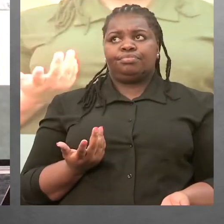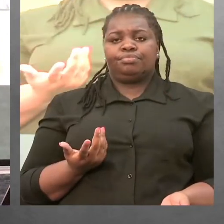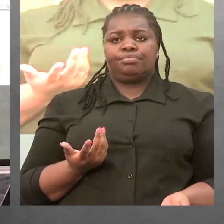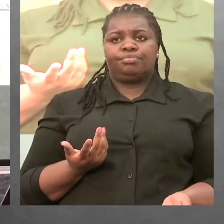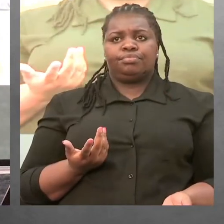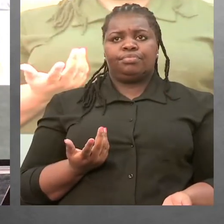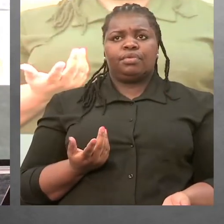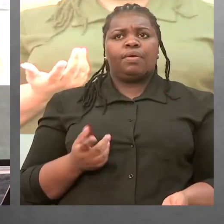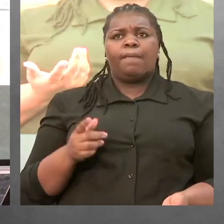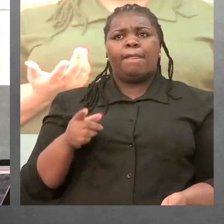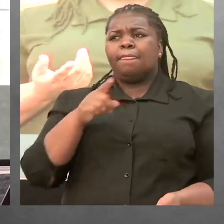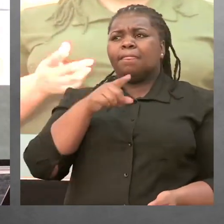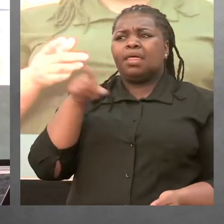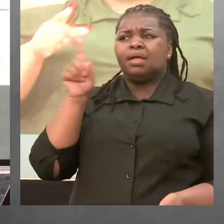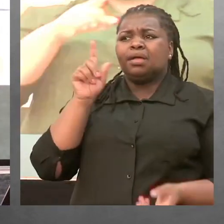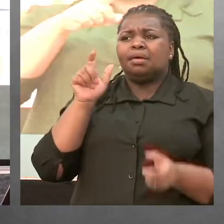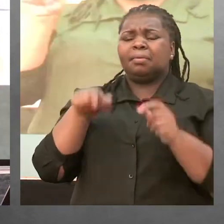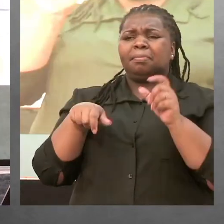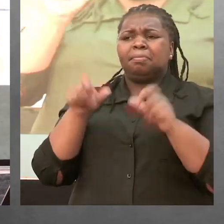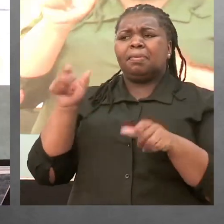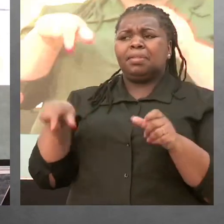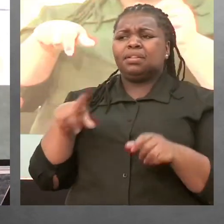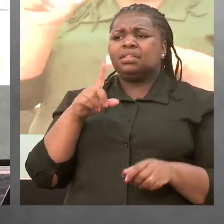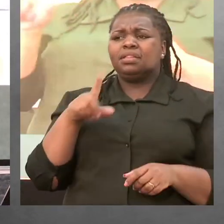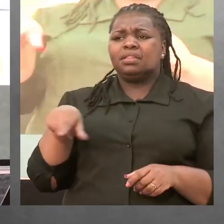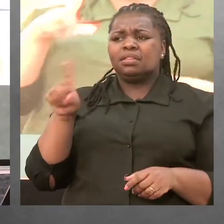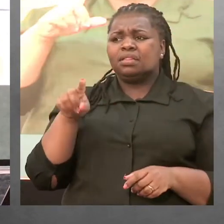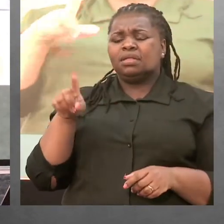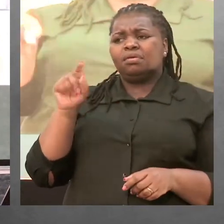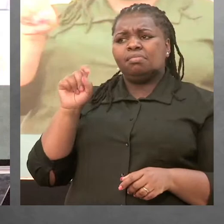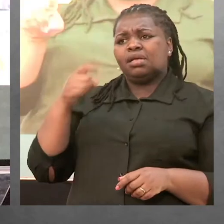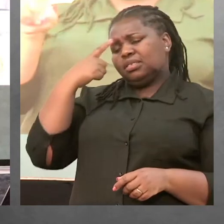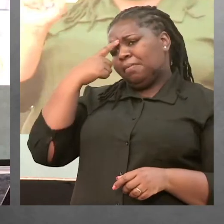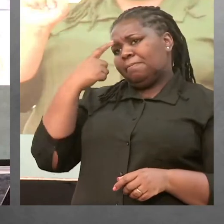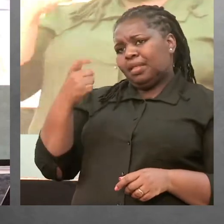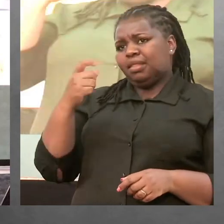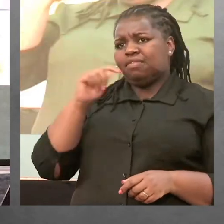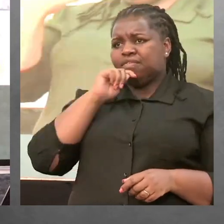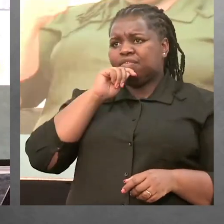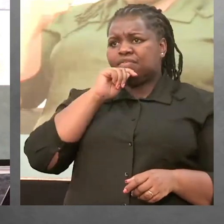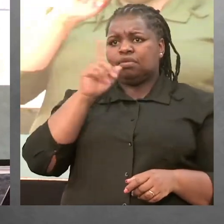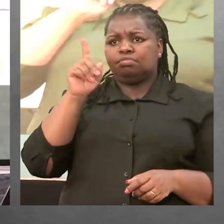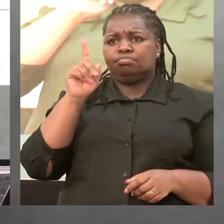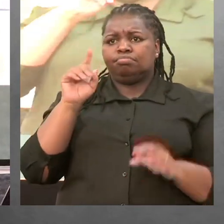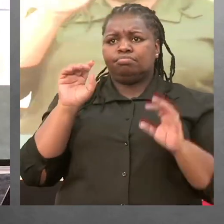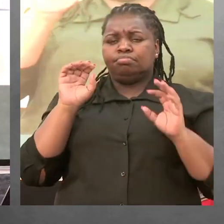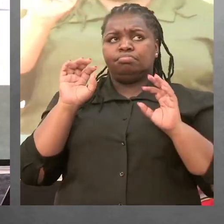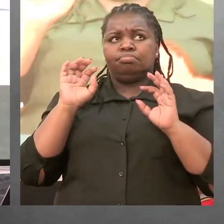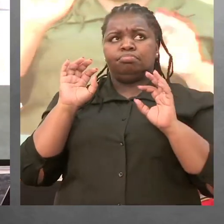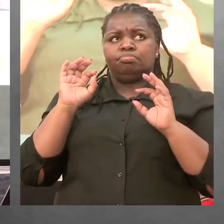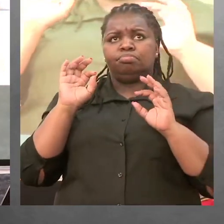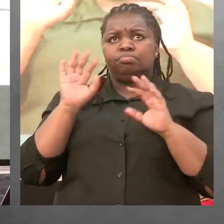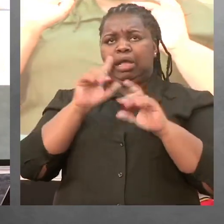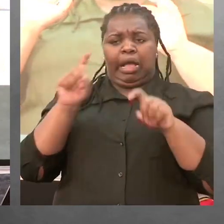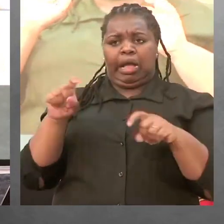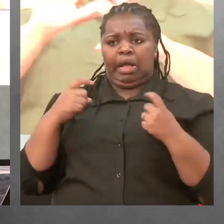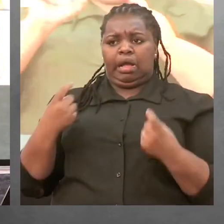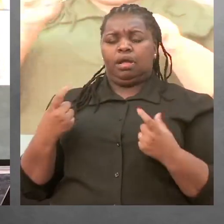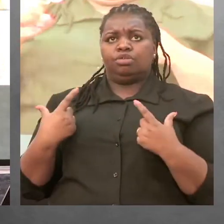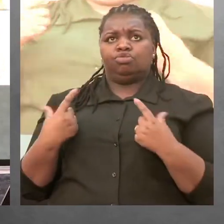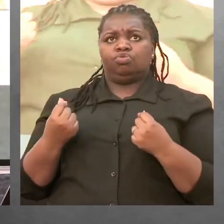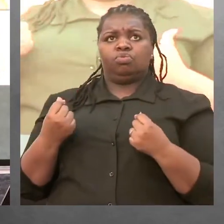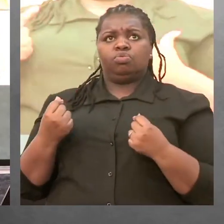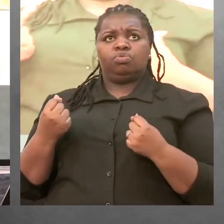How do people who have been conditioned to believe that they are inferior and incapable